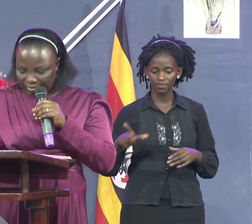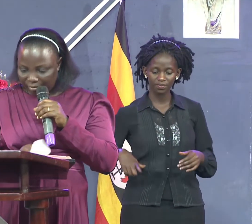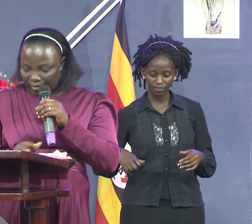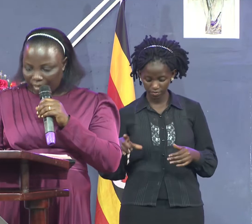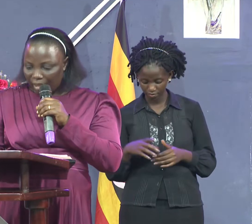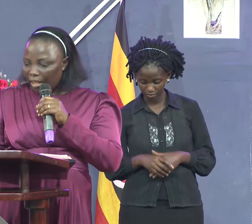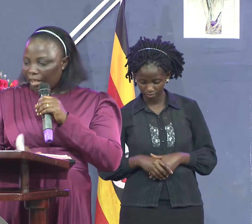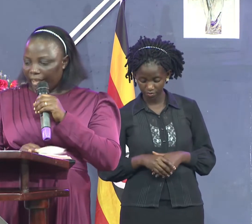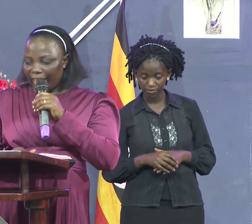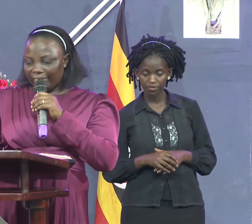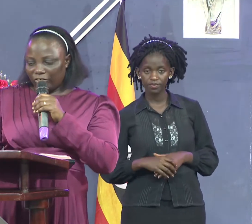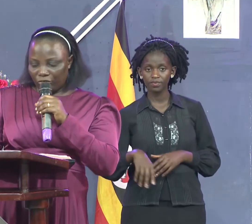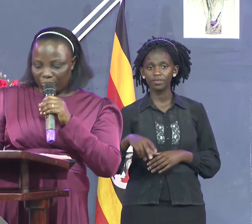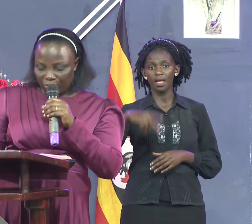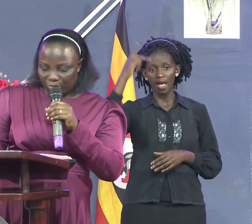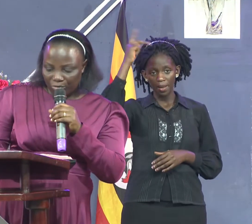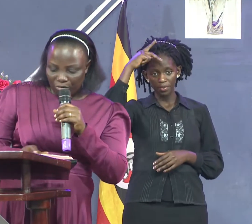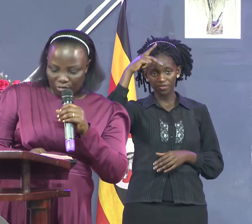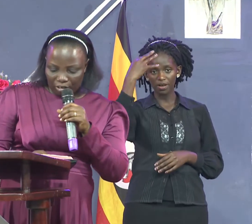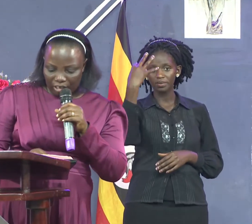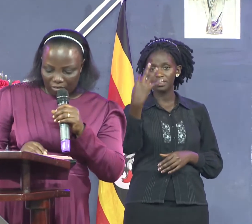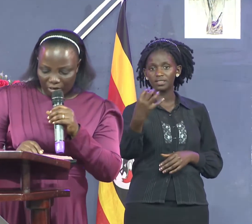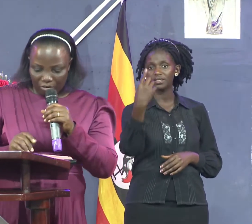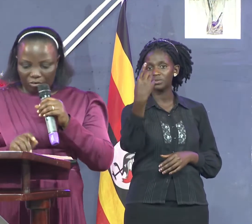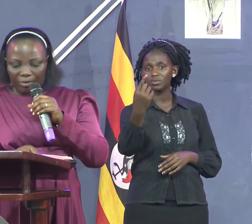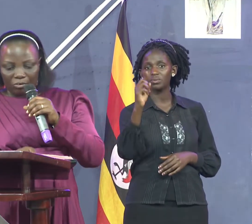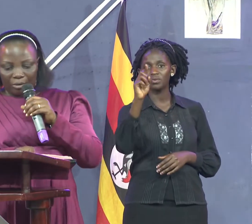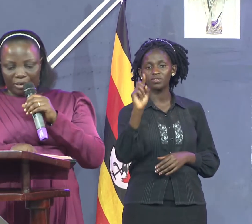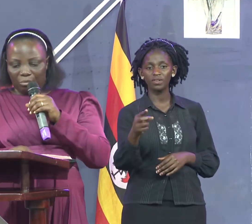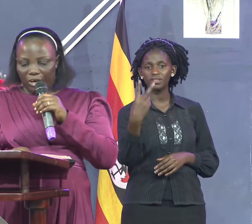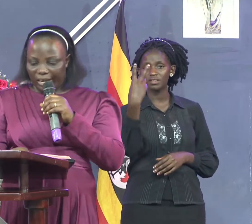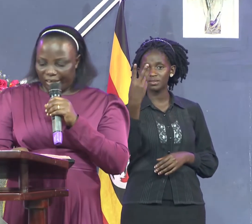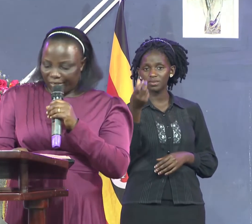Praise the Lord. Proverbs 31 from